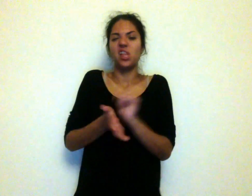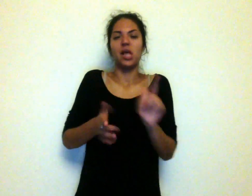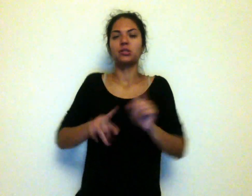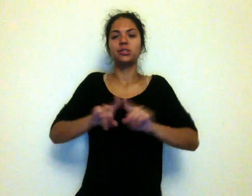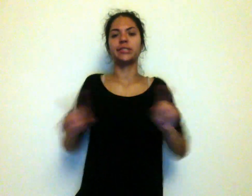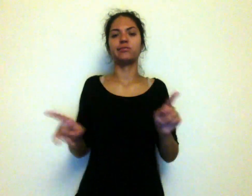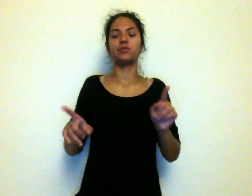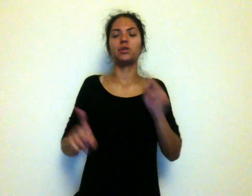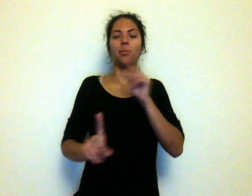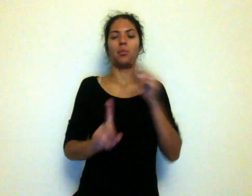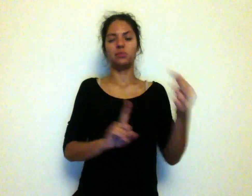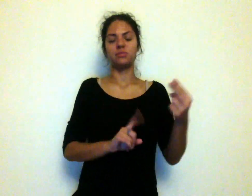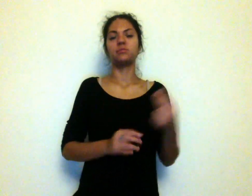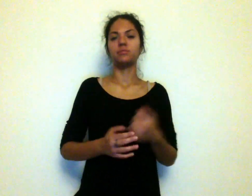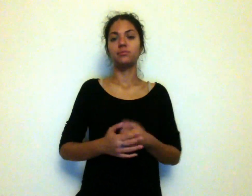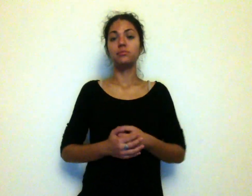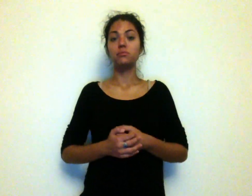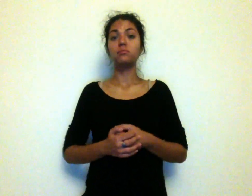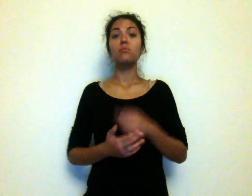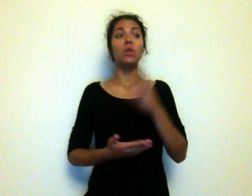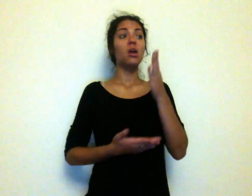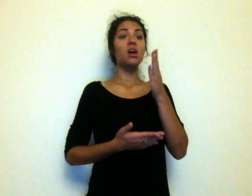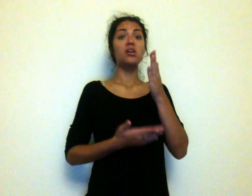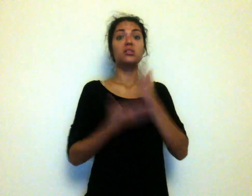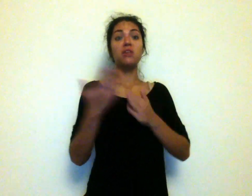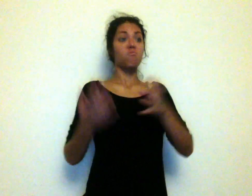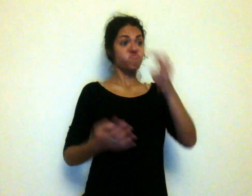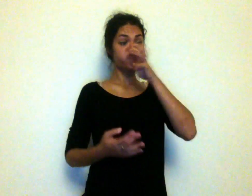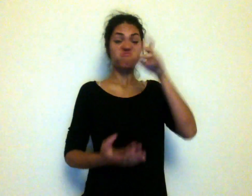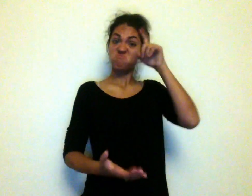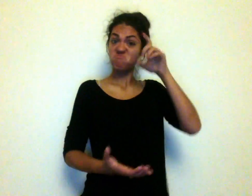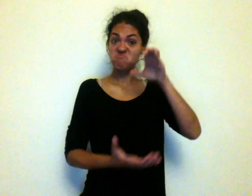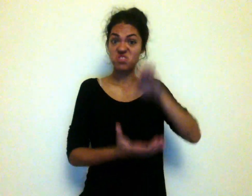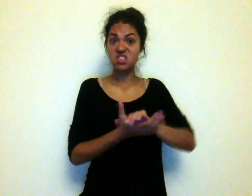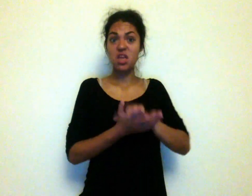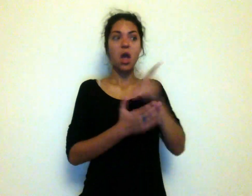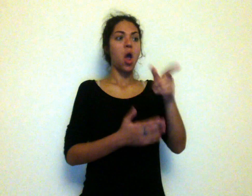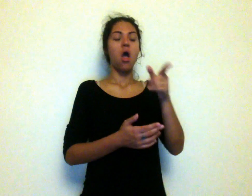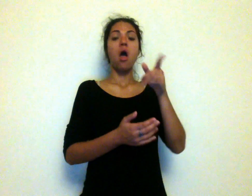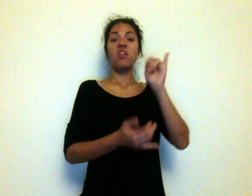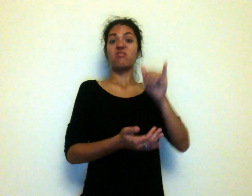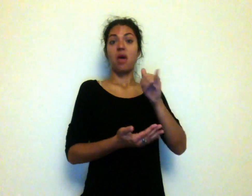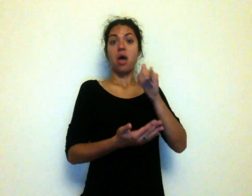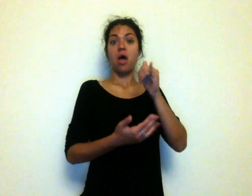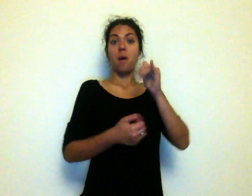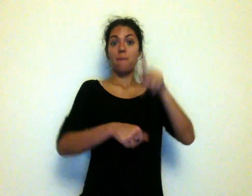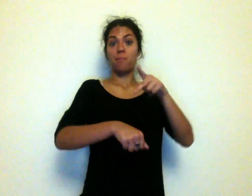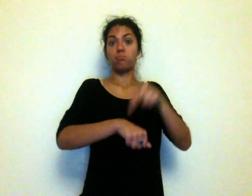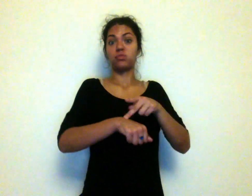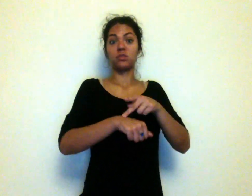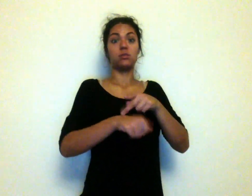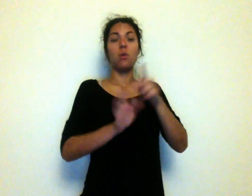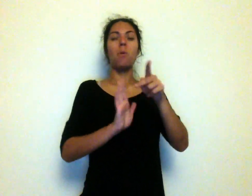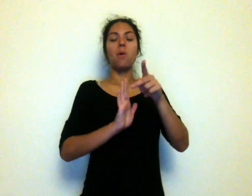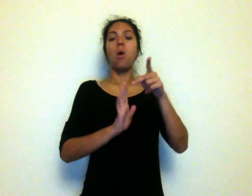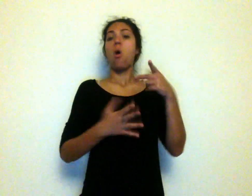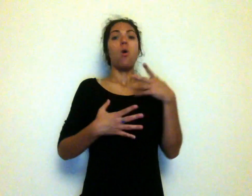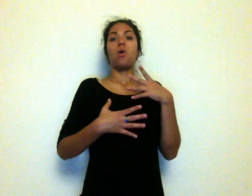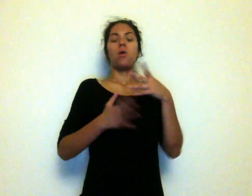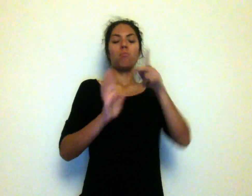even masks on their mouth and nose so that they do not ingest or inhale any insects, which is part of life. They don't want